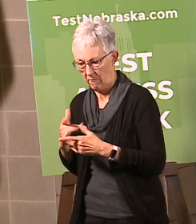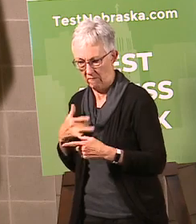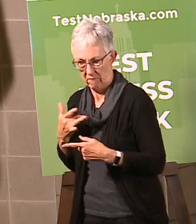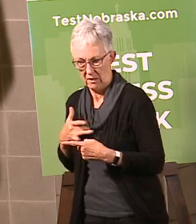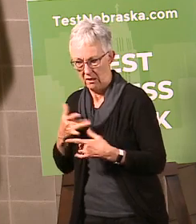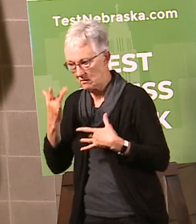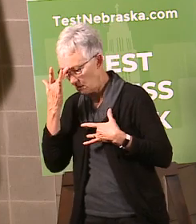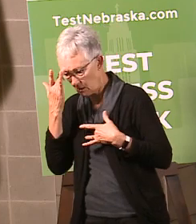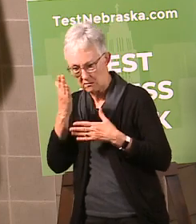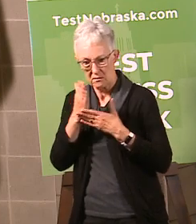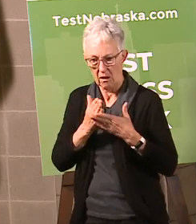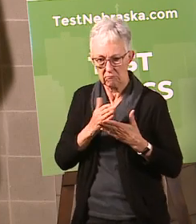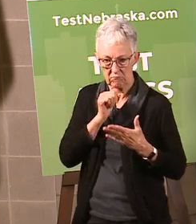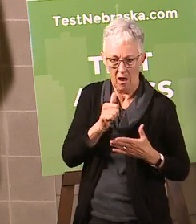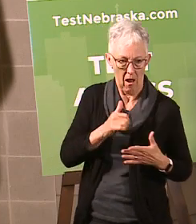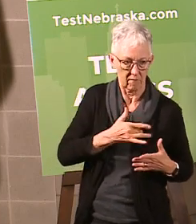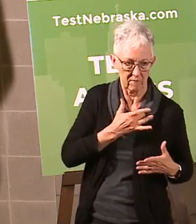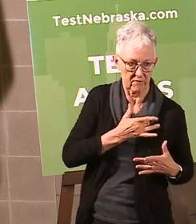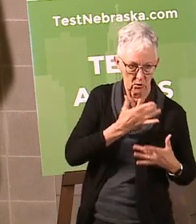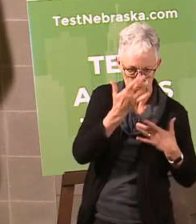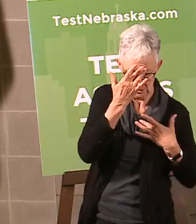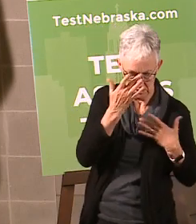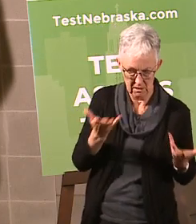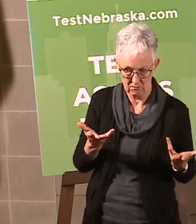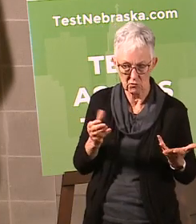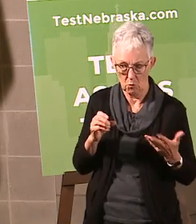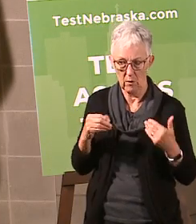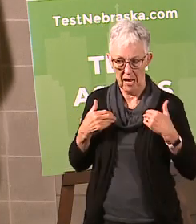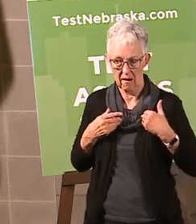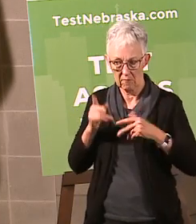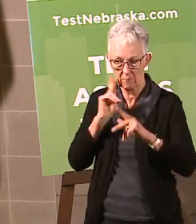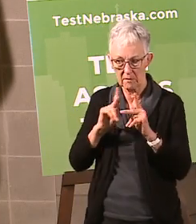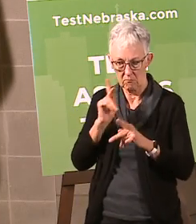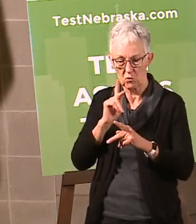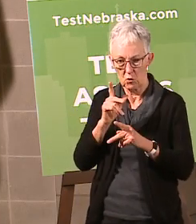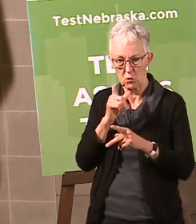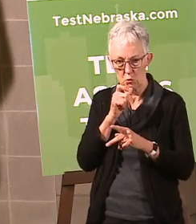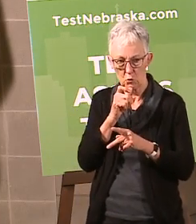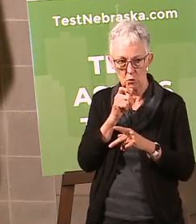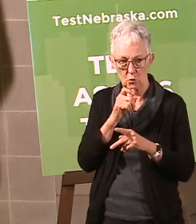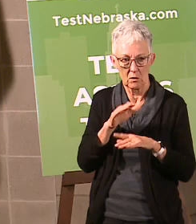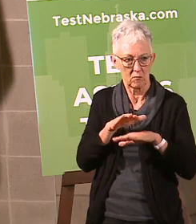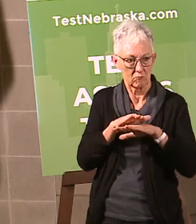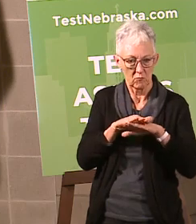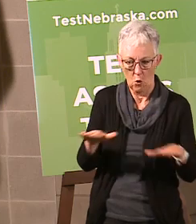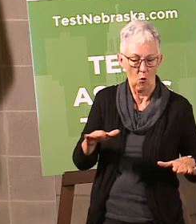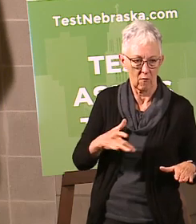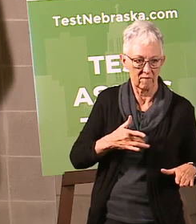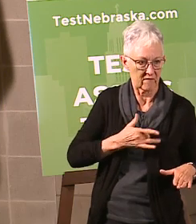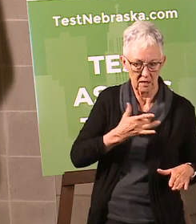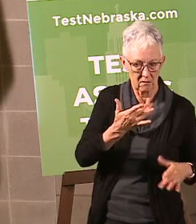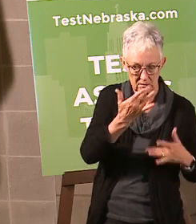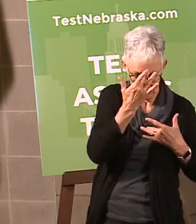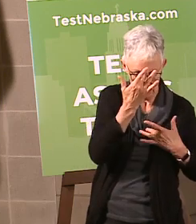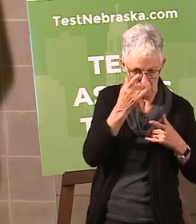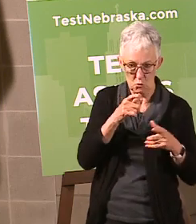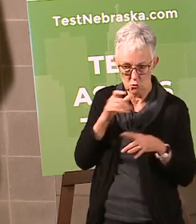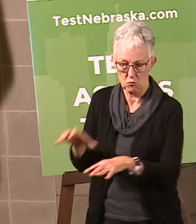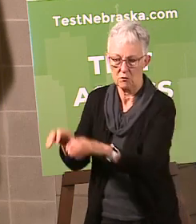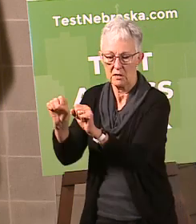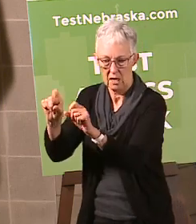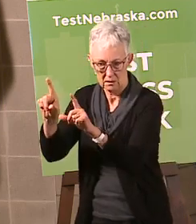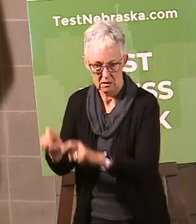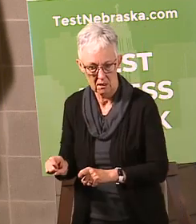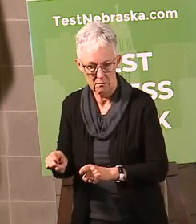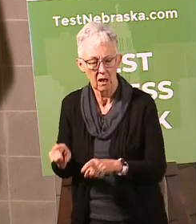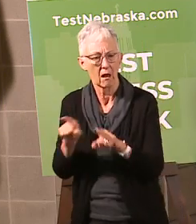asymptomatic as well as part of that. So yes, there are people who are asymptomatic that are being mixed into that. Or if we go to a community, like one of our